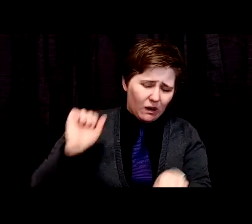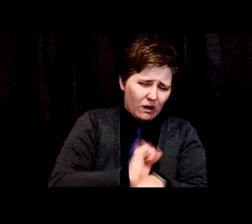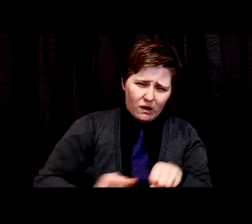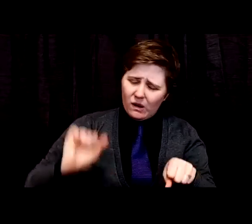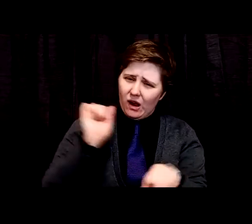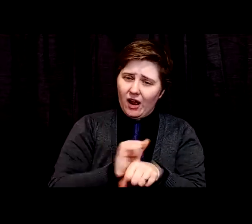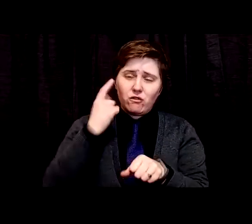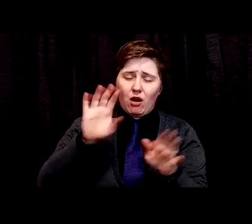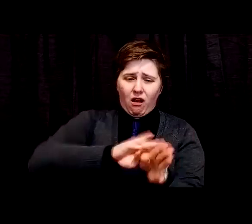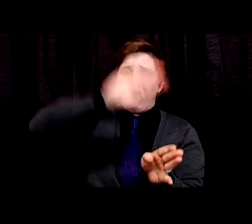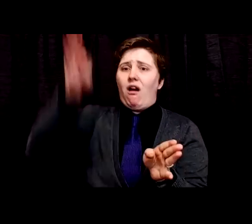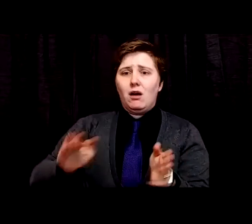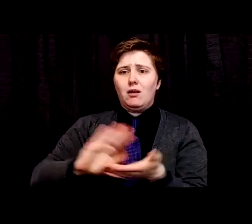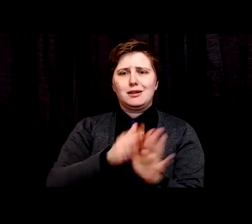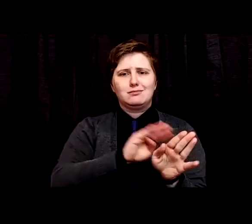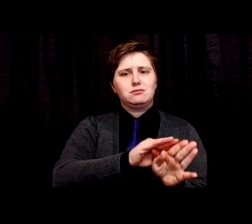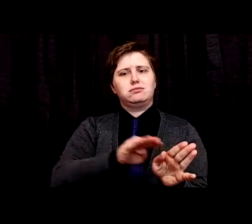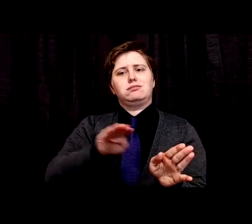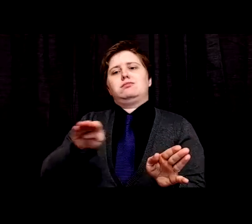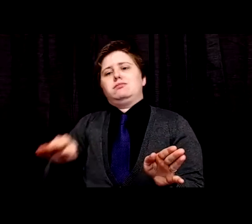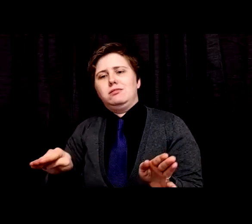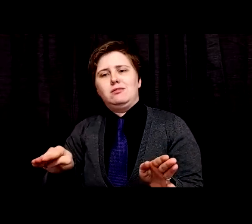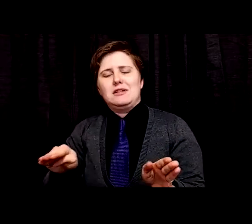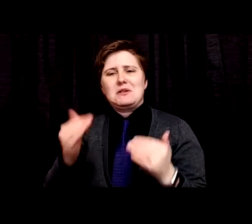to make sure that we limit the amount of disease and